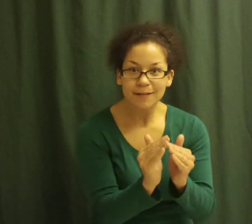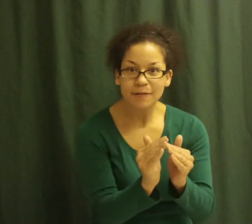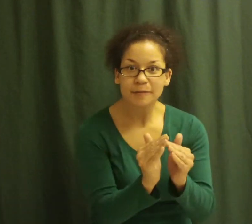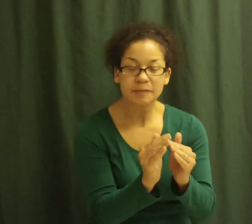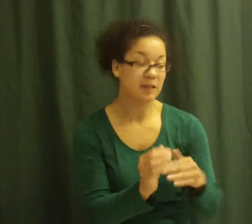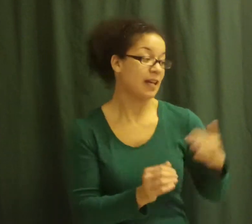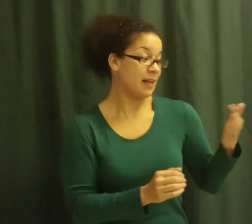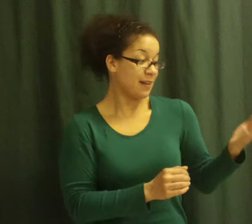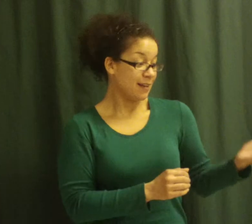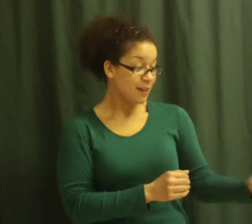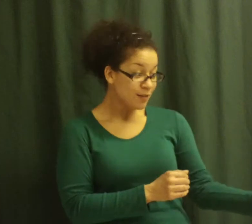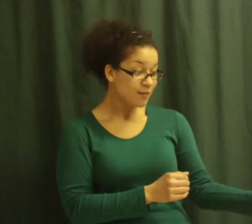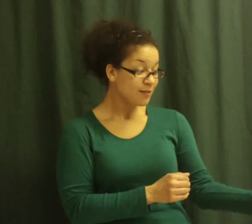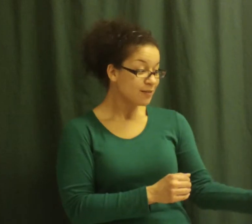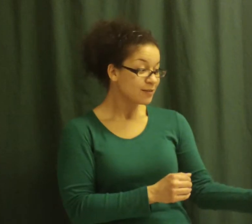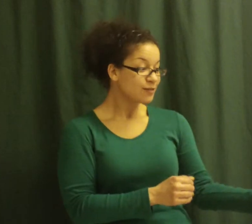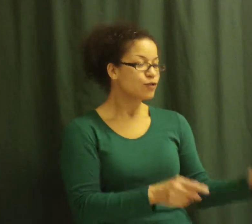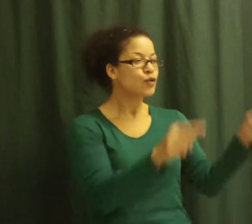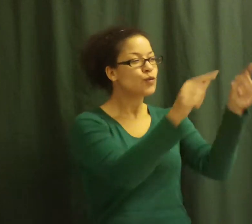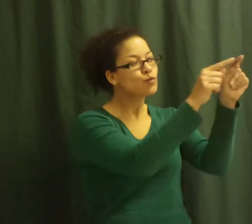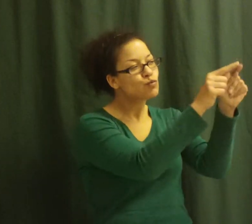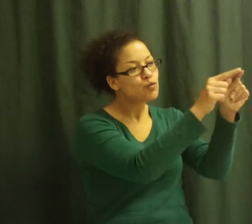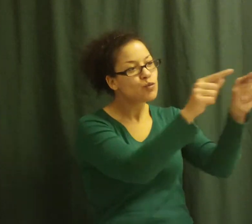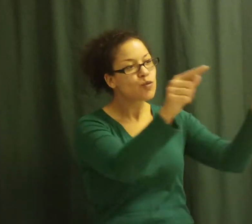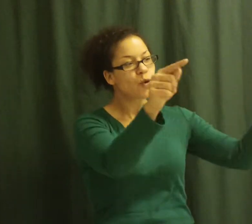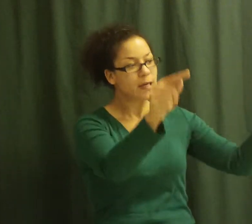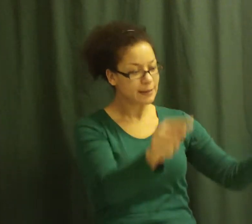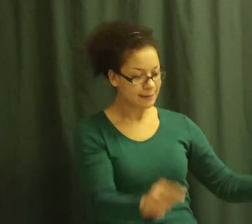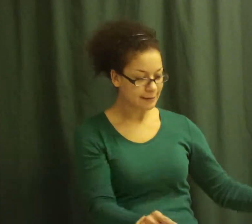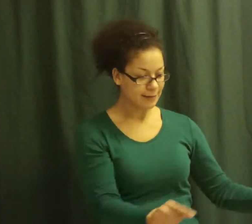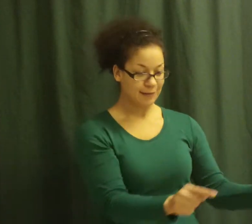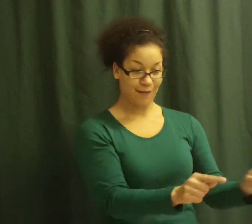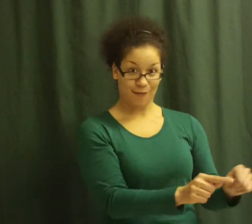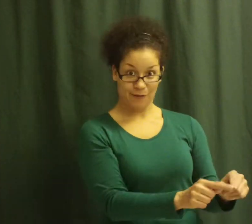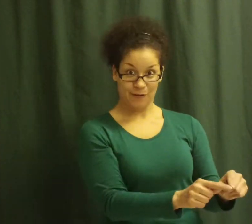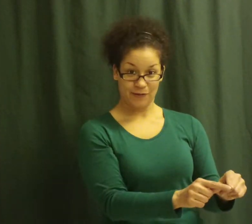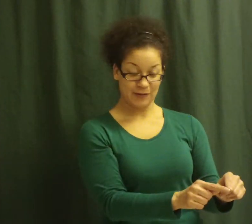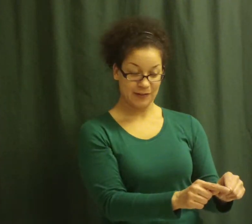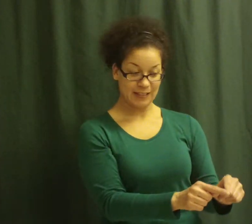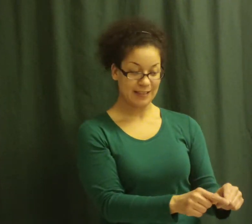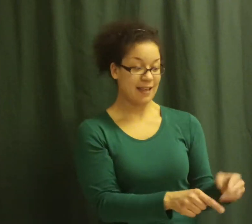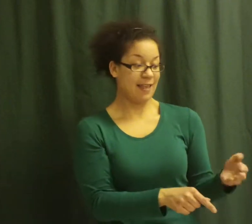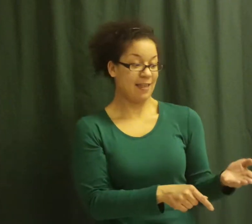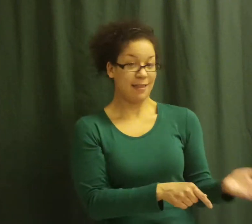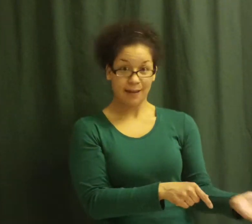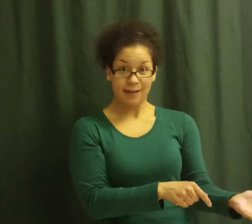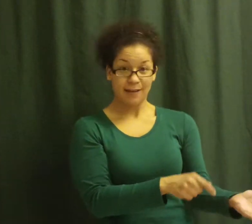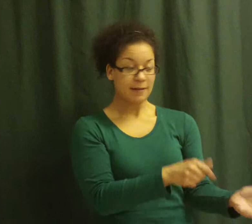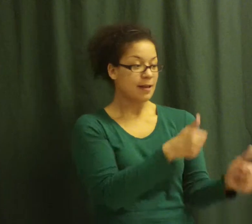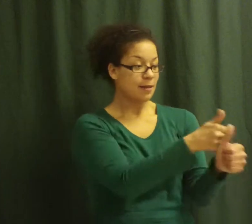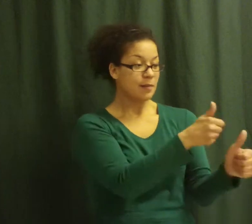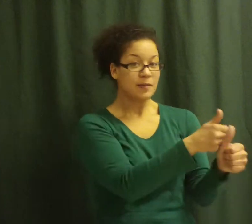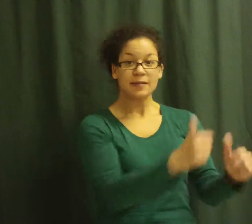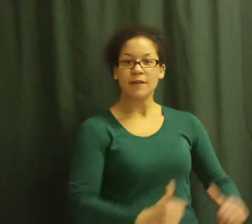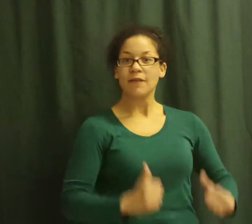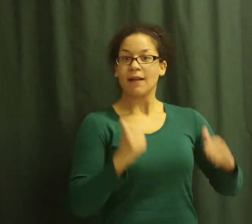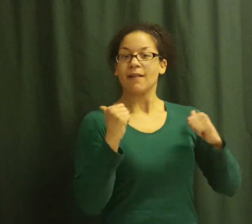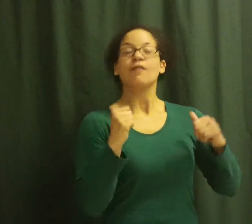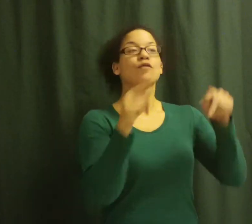Here are the rectangles. They live all by themselves in Rectangle